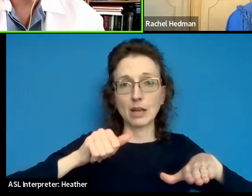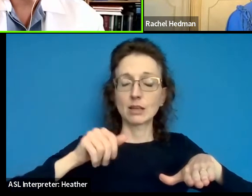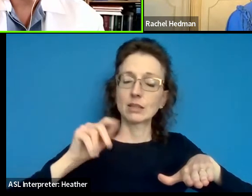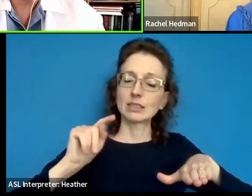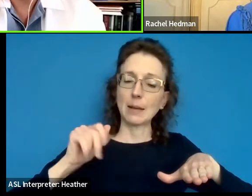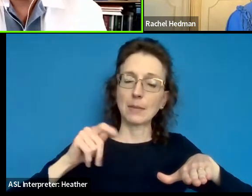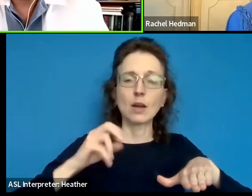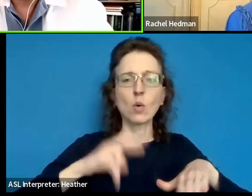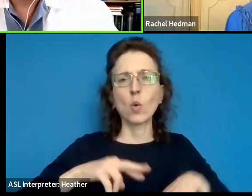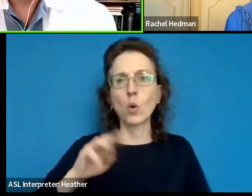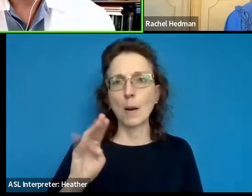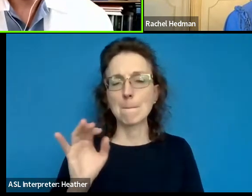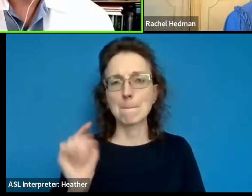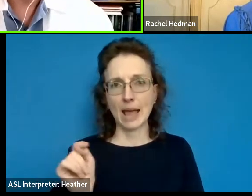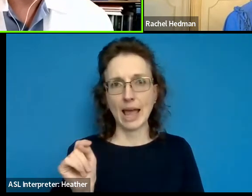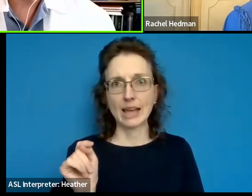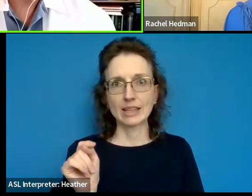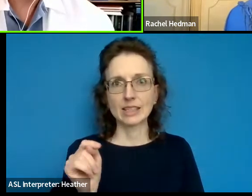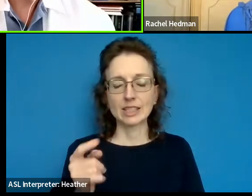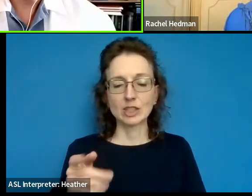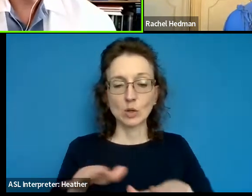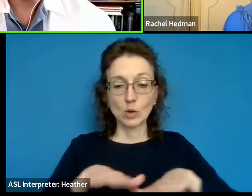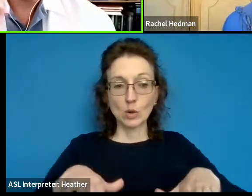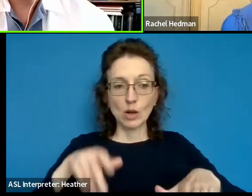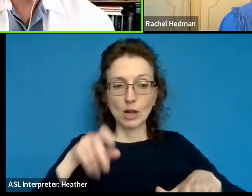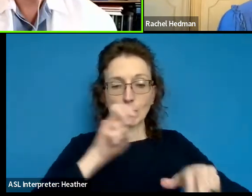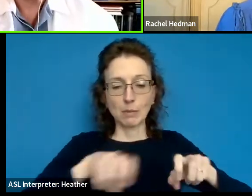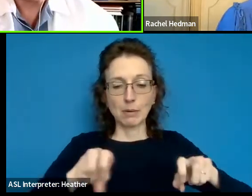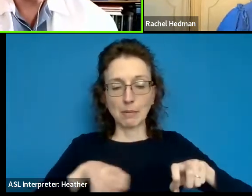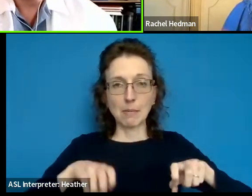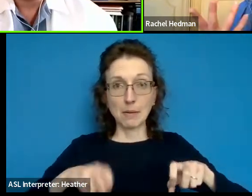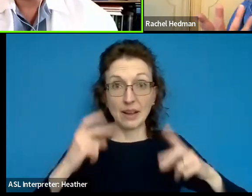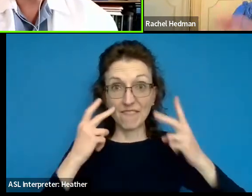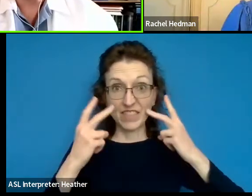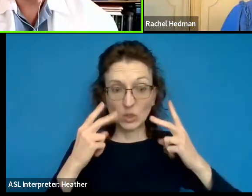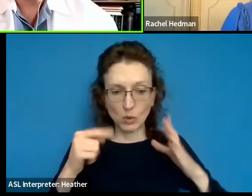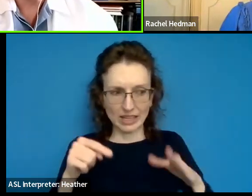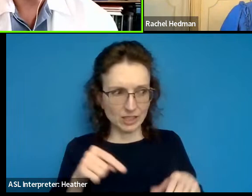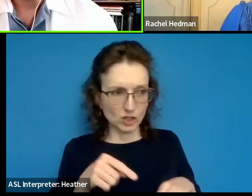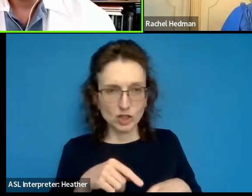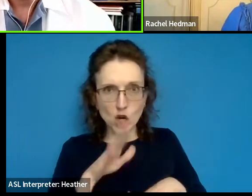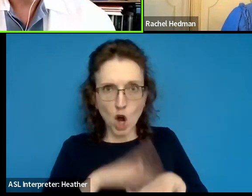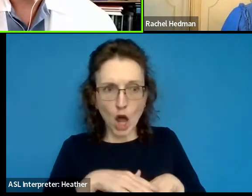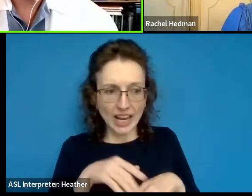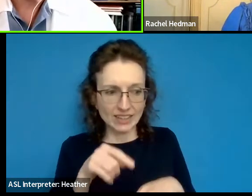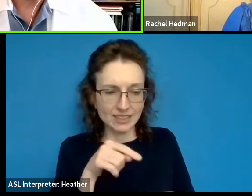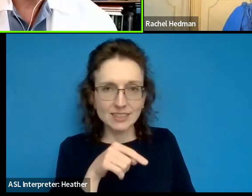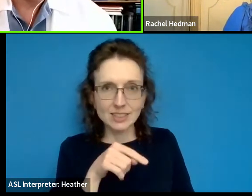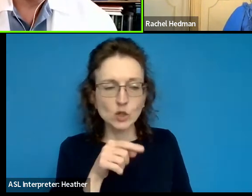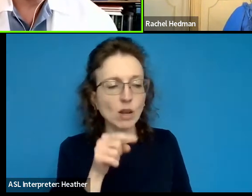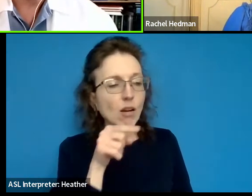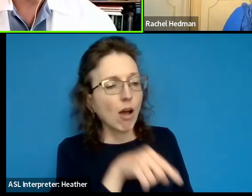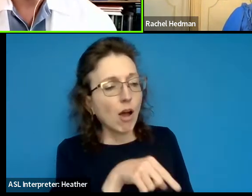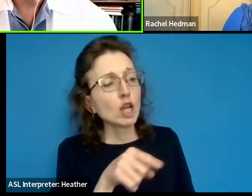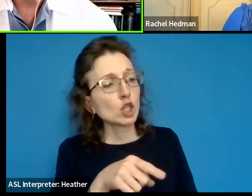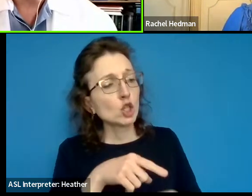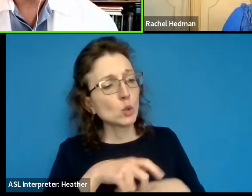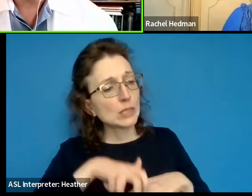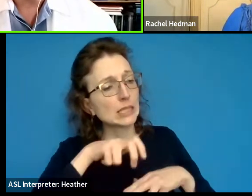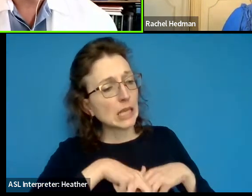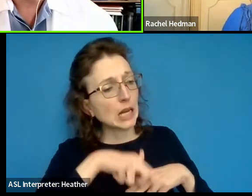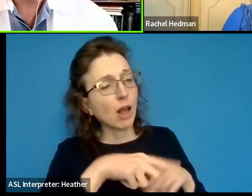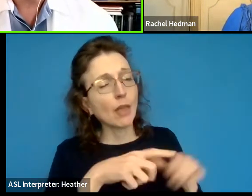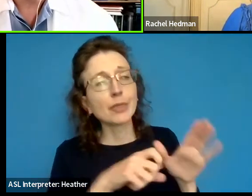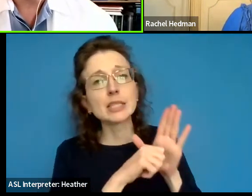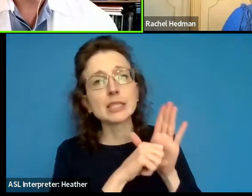you're actually sitting on the visual aid so that the storyteller can actually point to the, you're sitting on the symbol